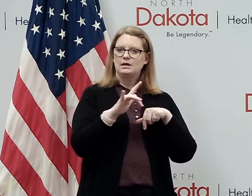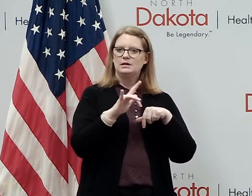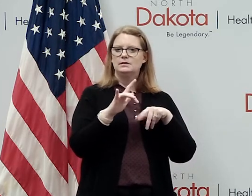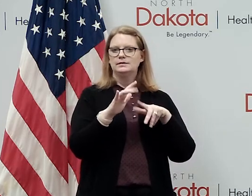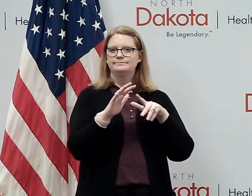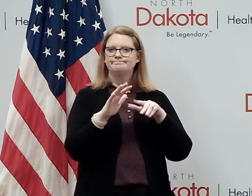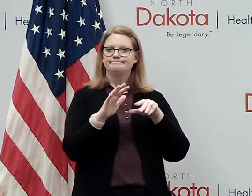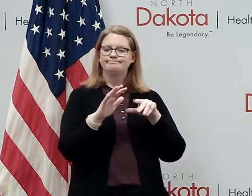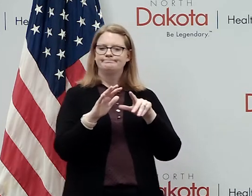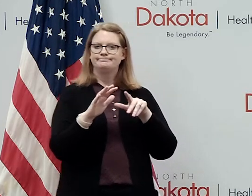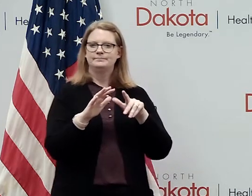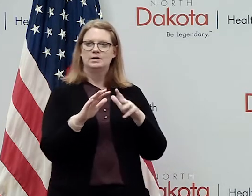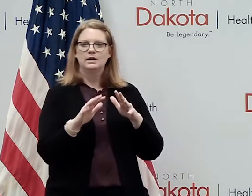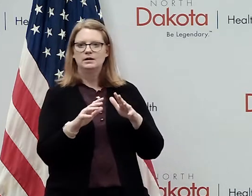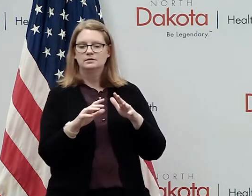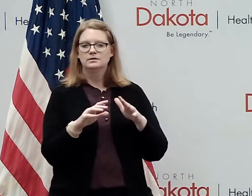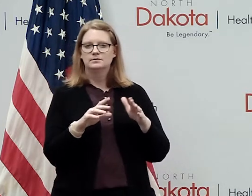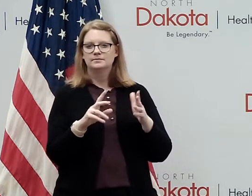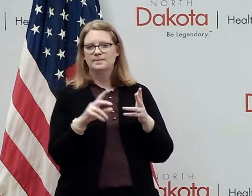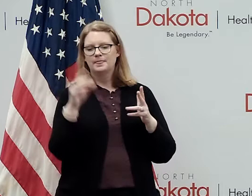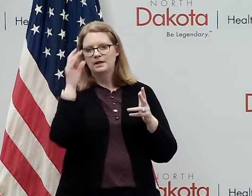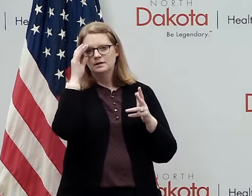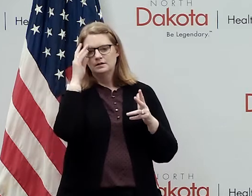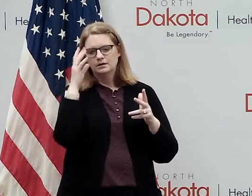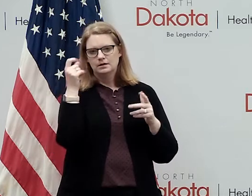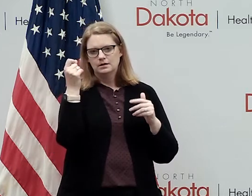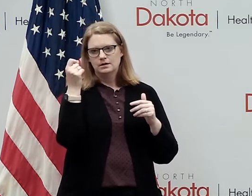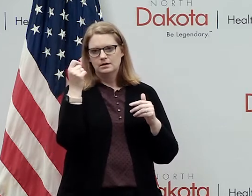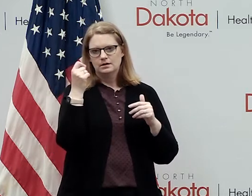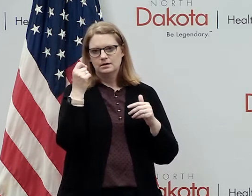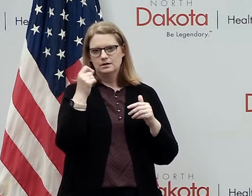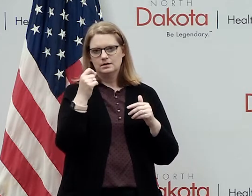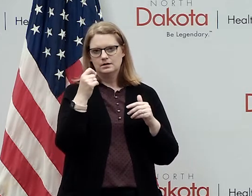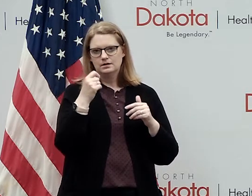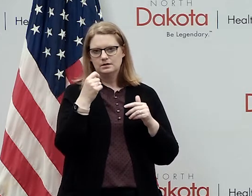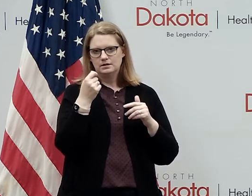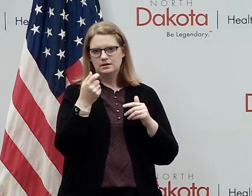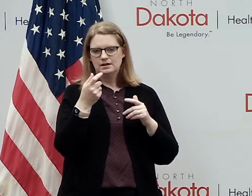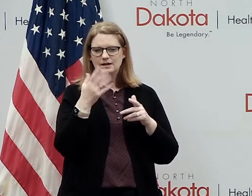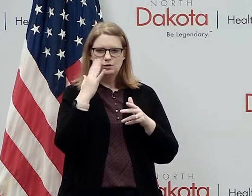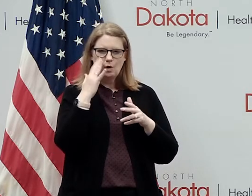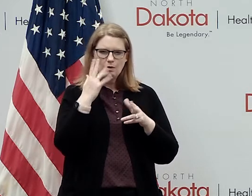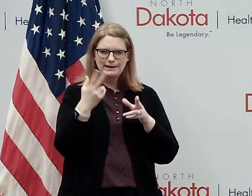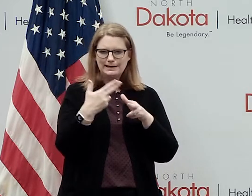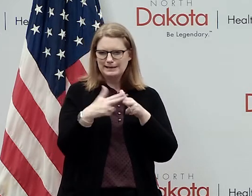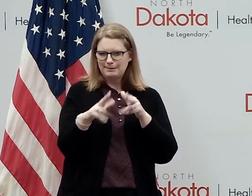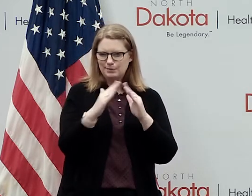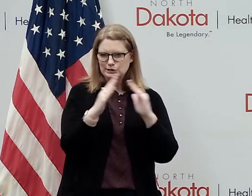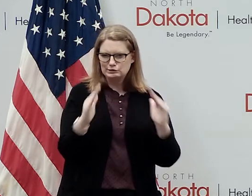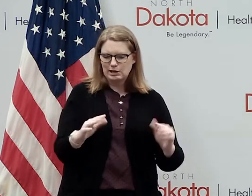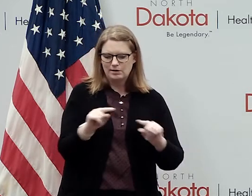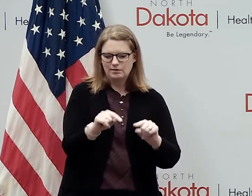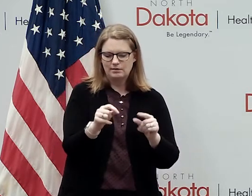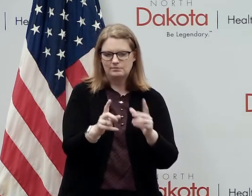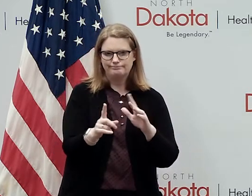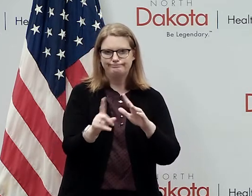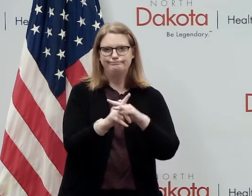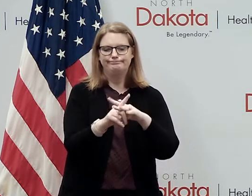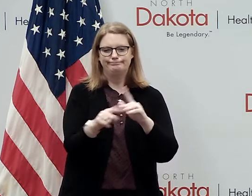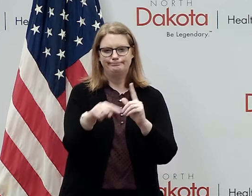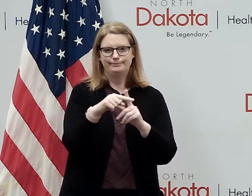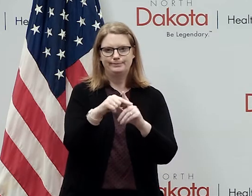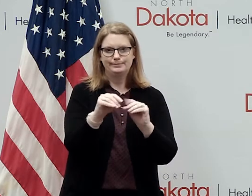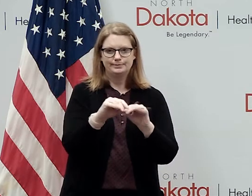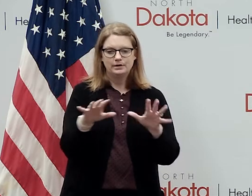because if we did have some COVID outbreaks in congregate shelter areas, both those that were